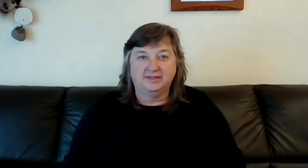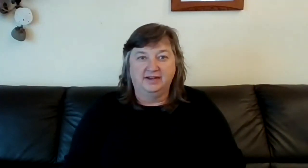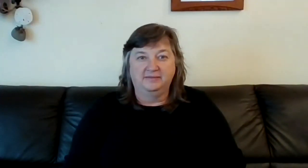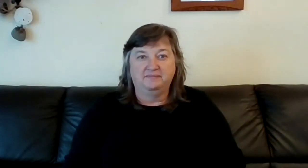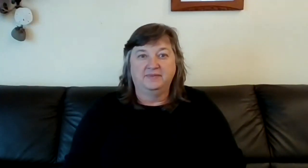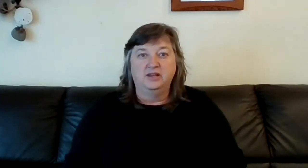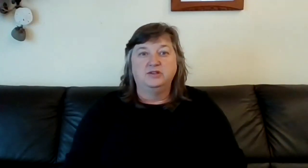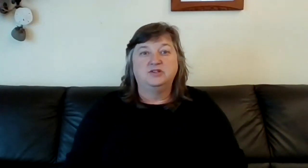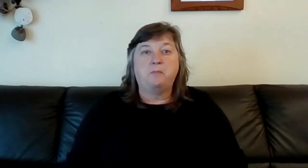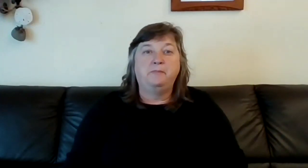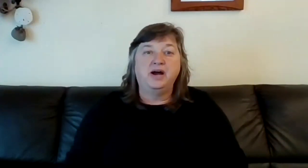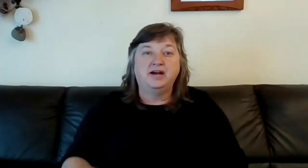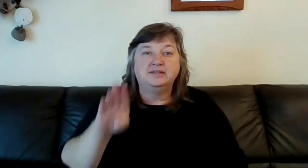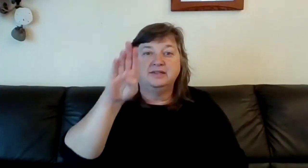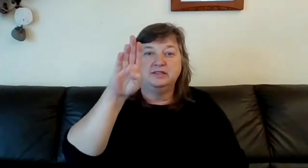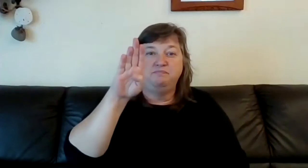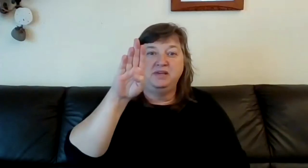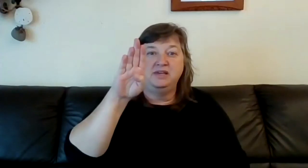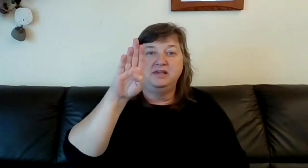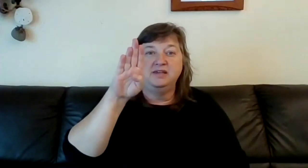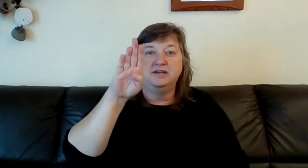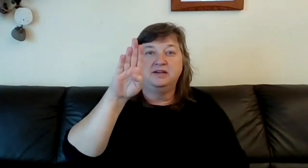sign. So bus is B-U-S.